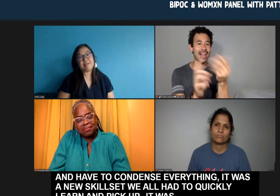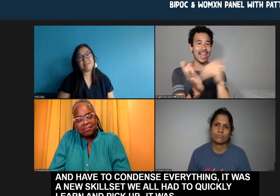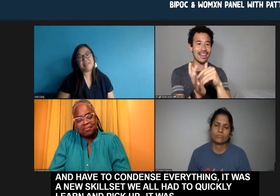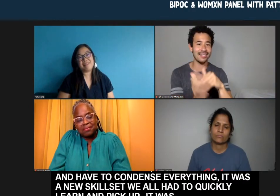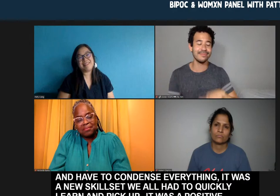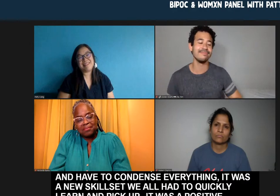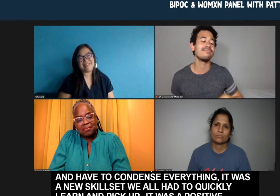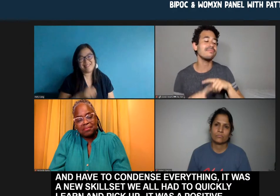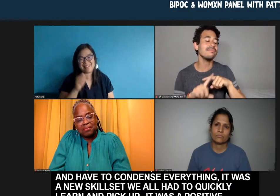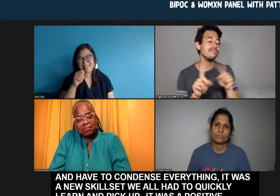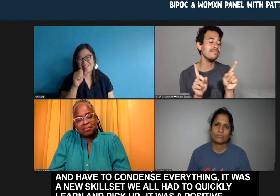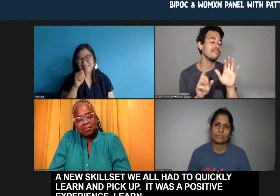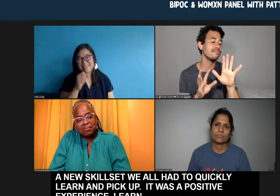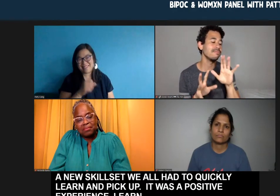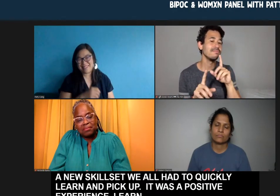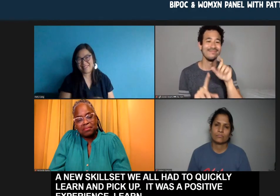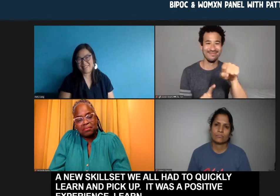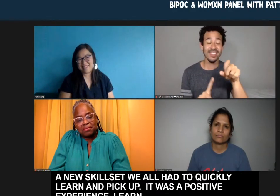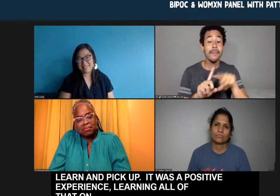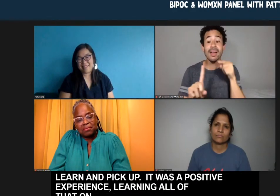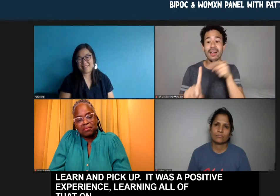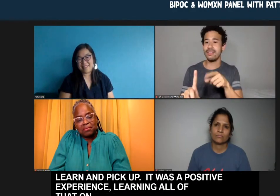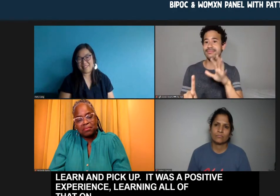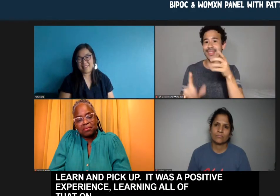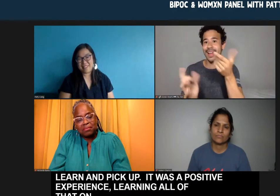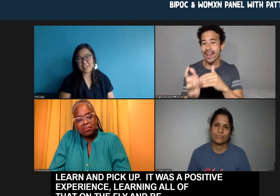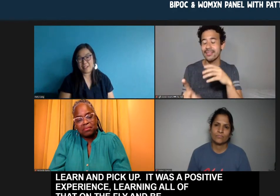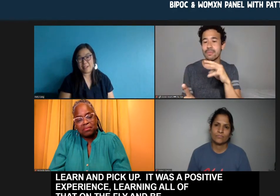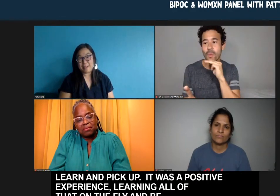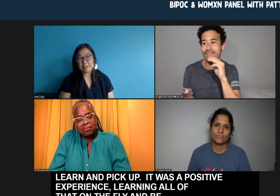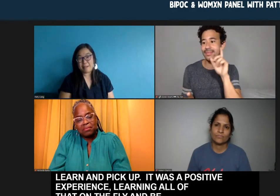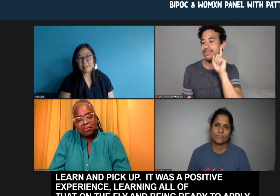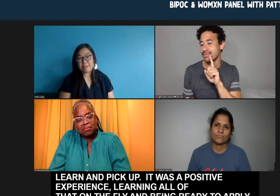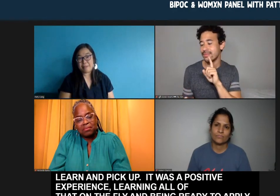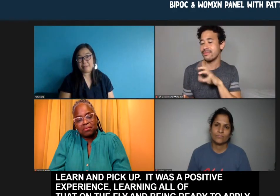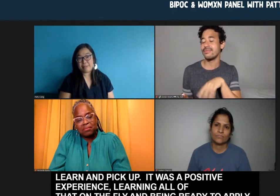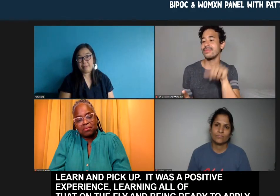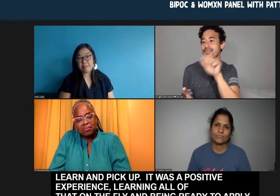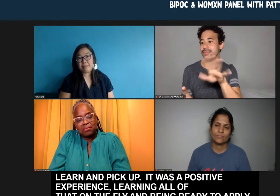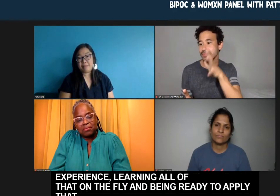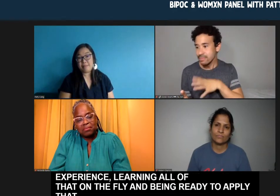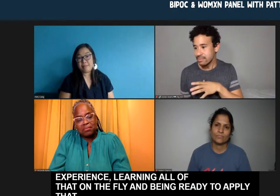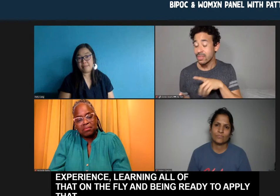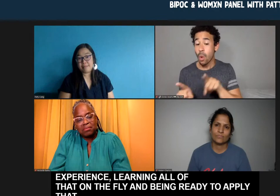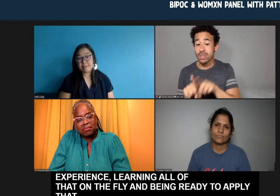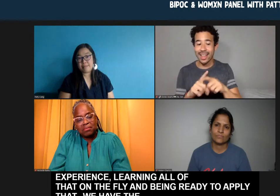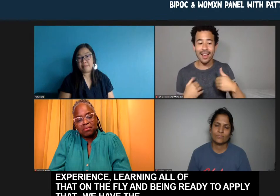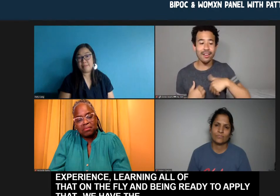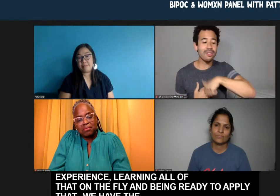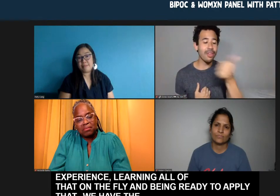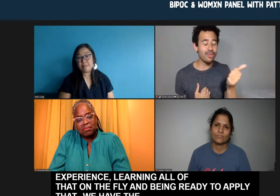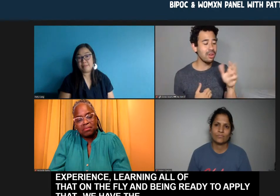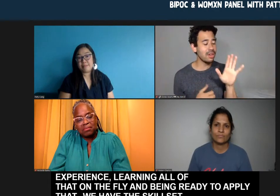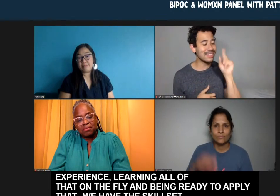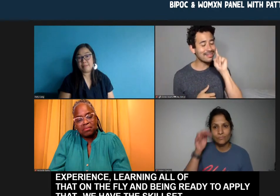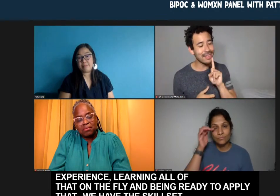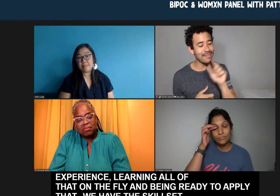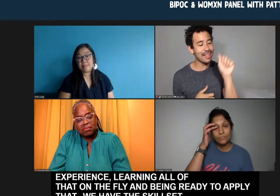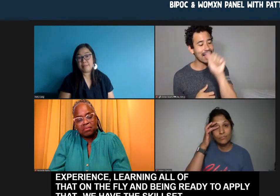be ready to apply that. So now we have that skill set that we're ready, we know that we have that. But again, being deaf and